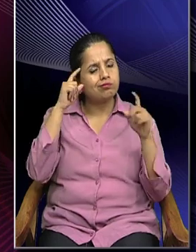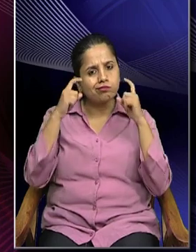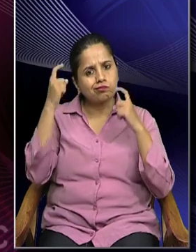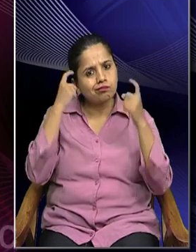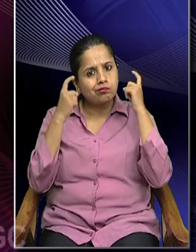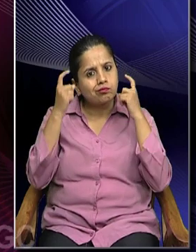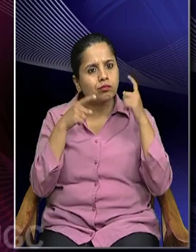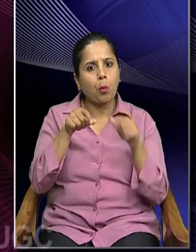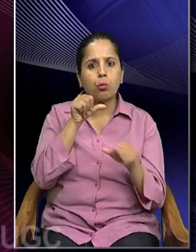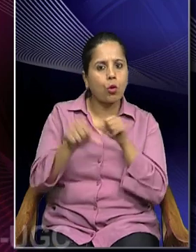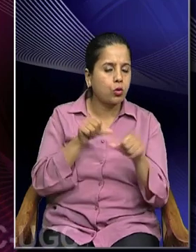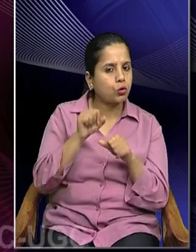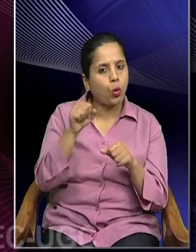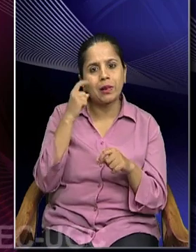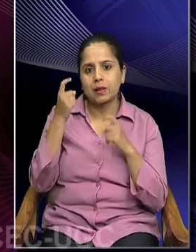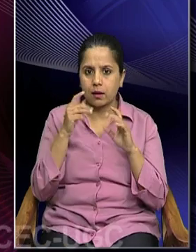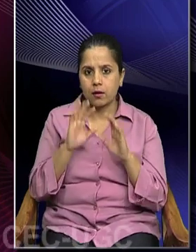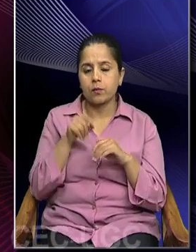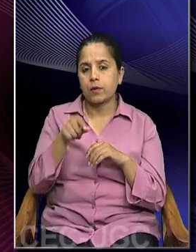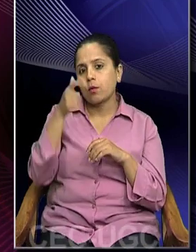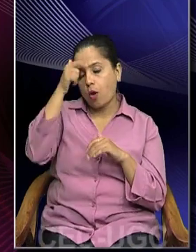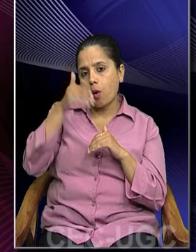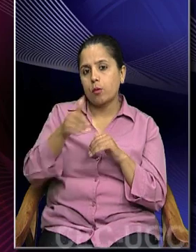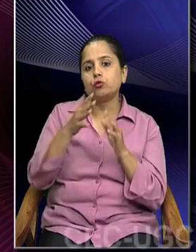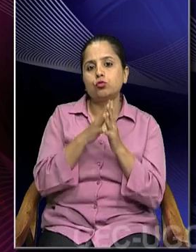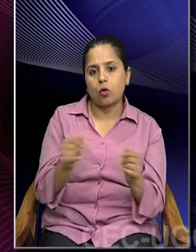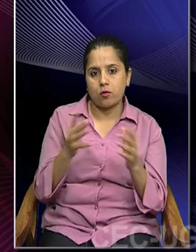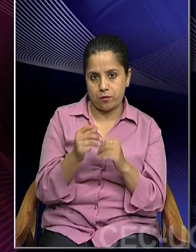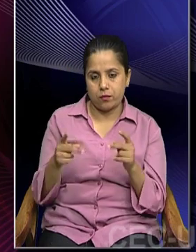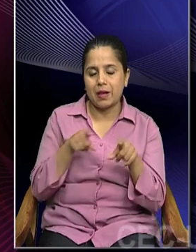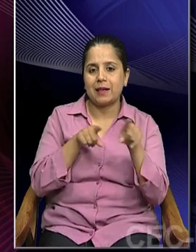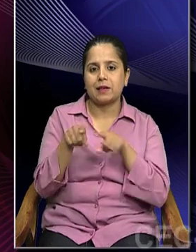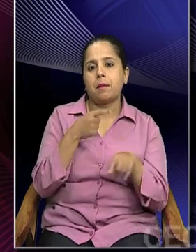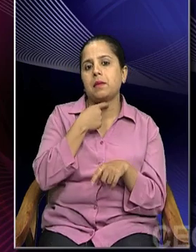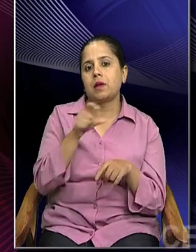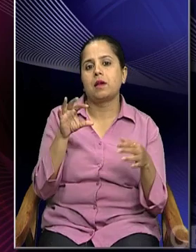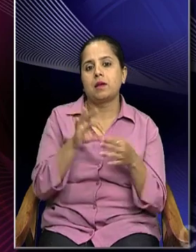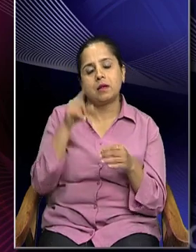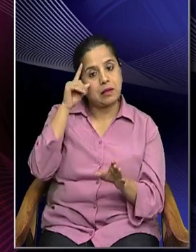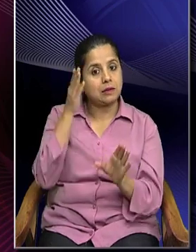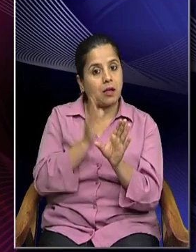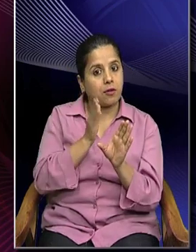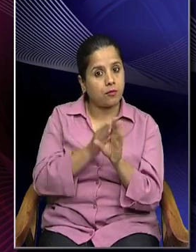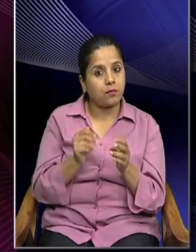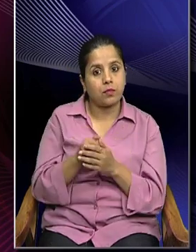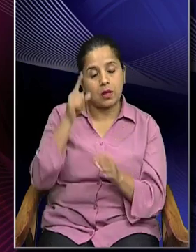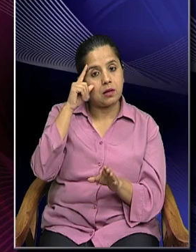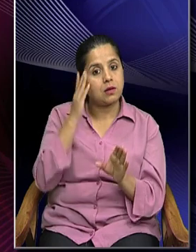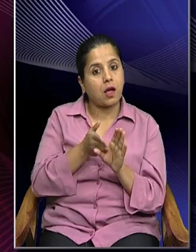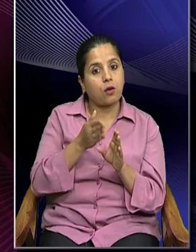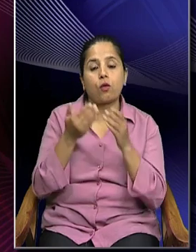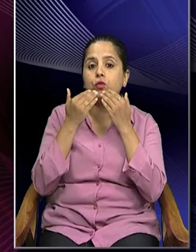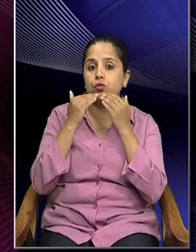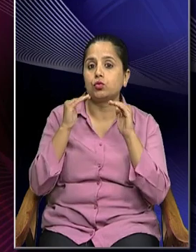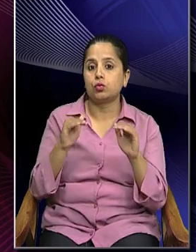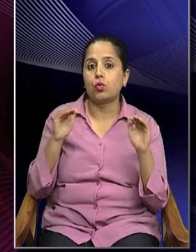their processes during the problem solving. Like in case of a psychology, the psychology